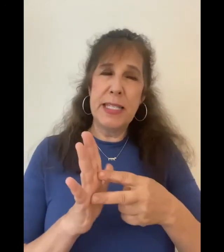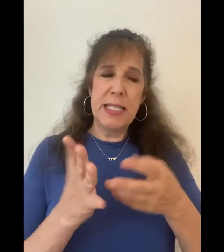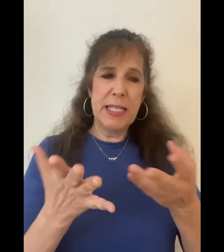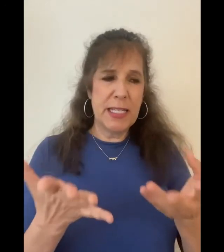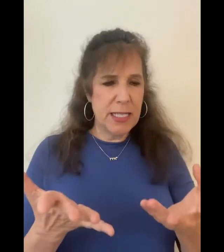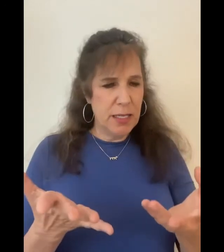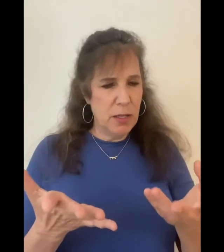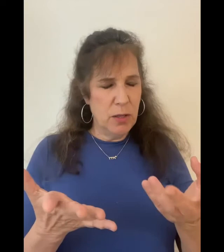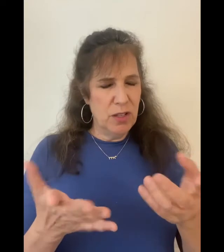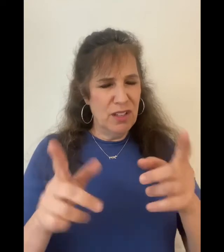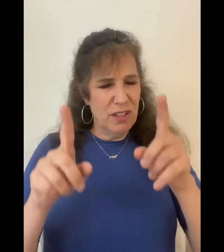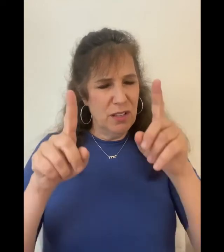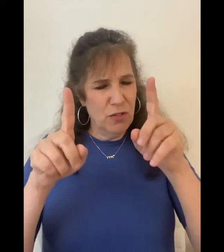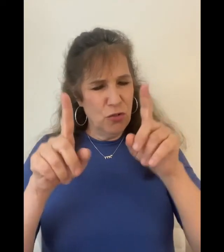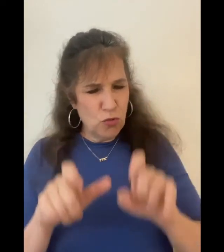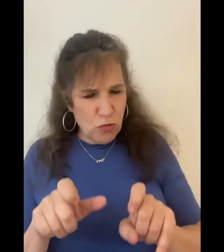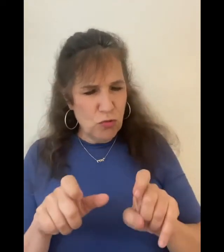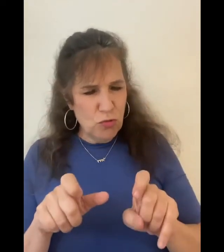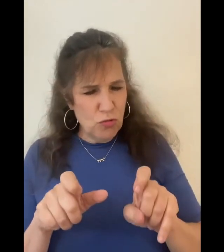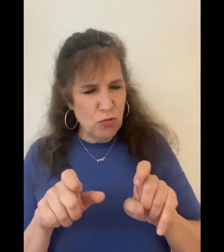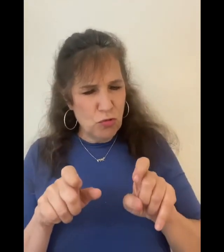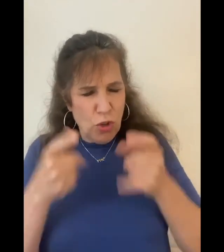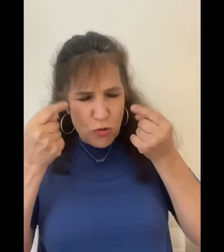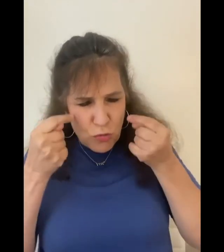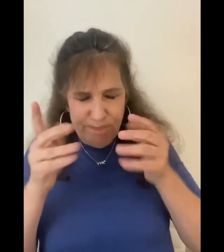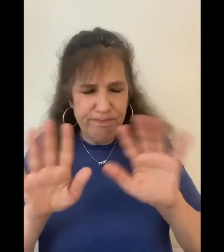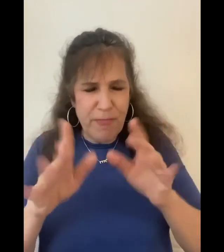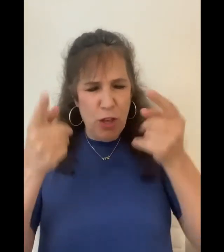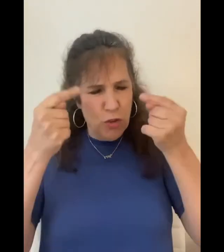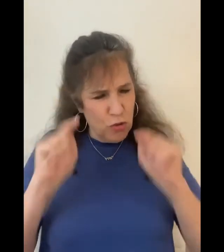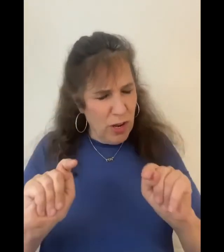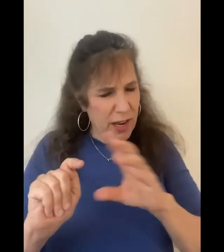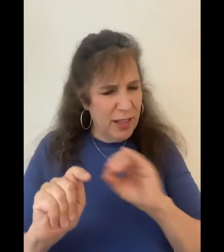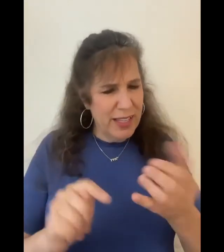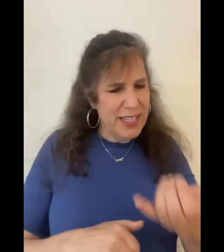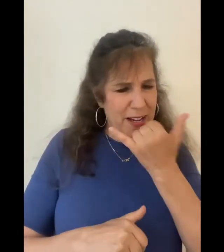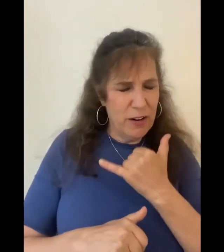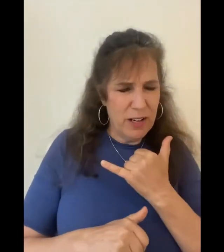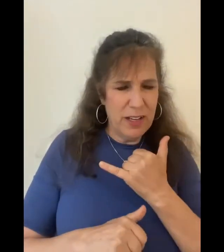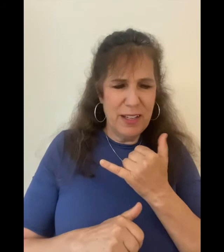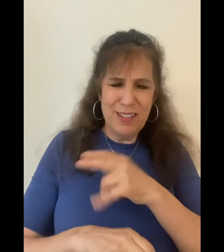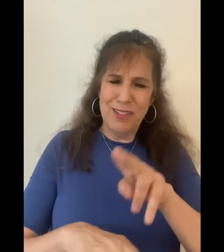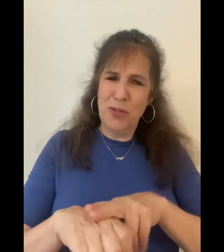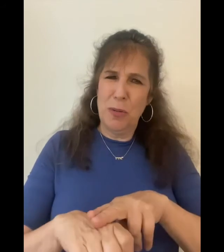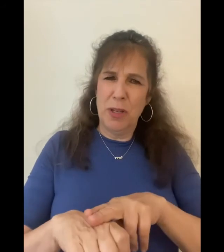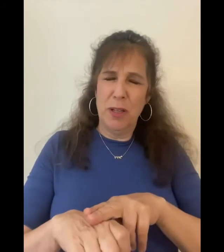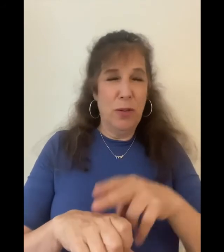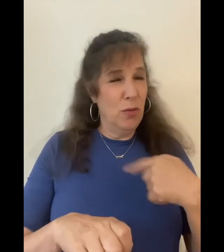that is part and parcel of this world. We're not in Gan Eden anymore, in the Garden of Eden anymore. And you should